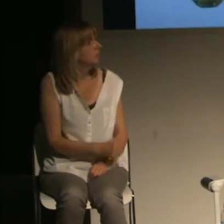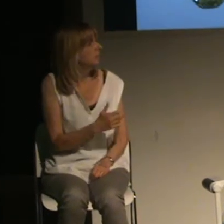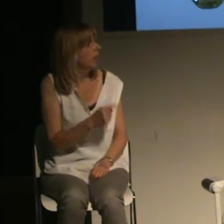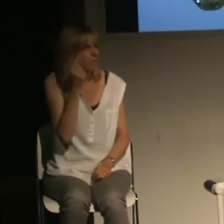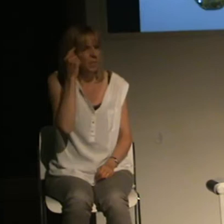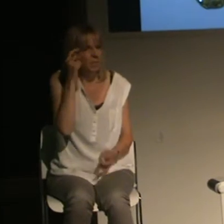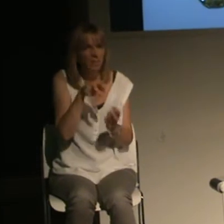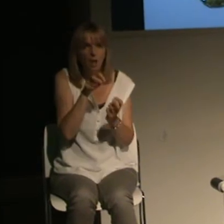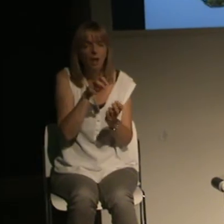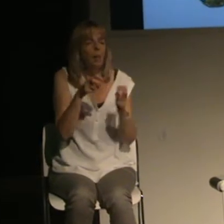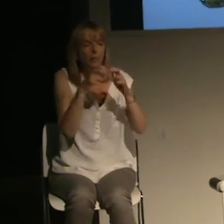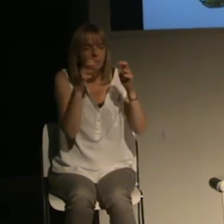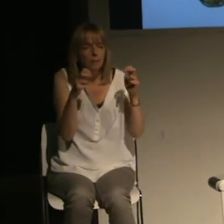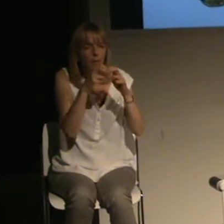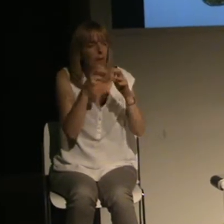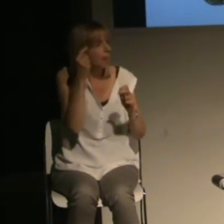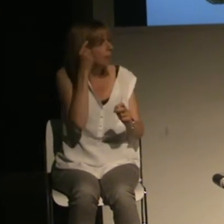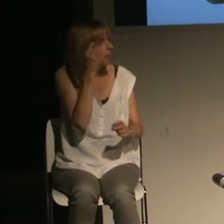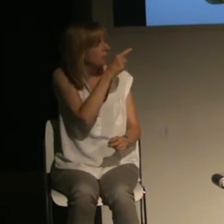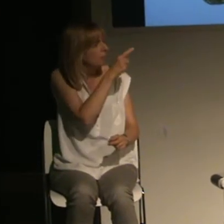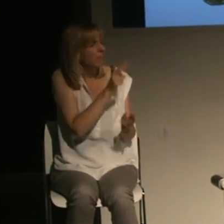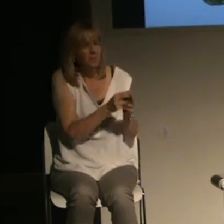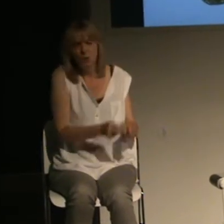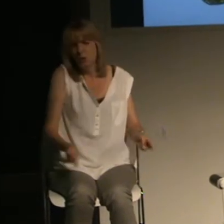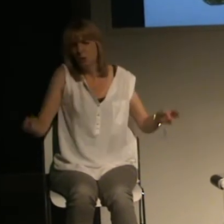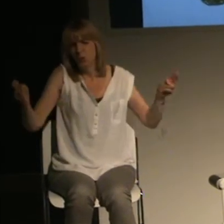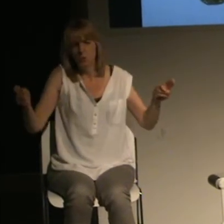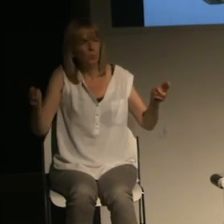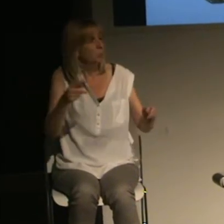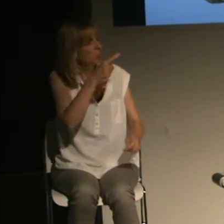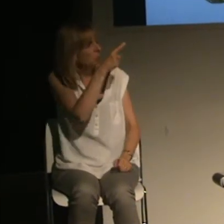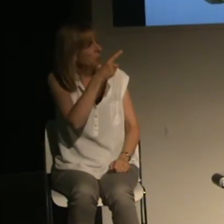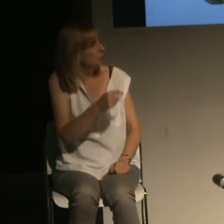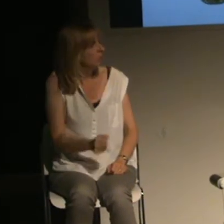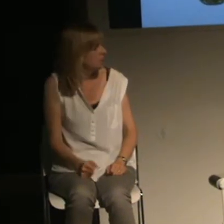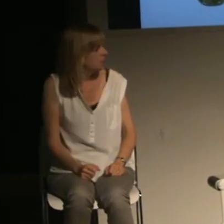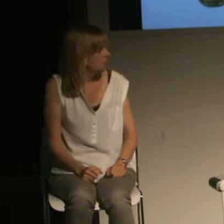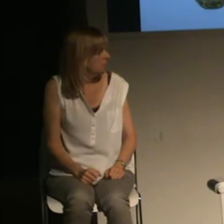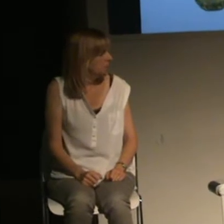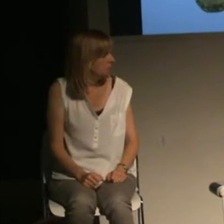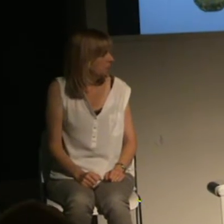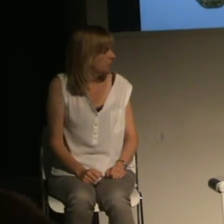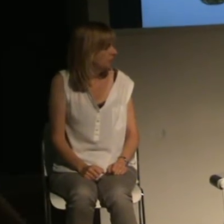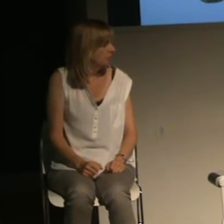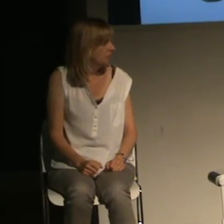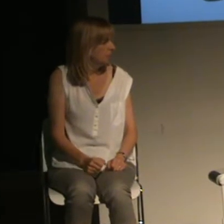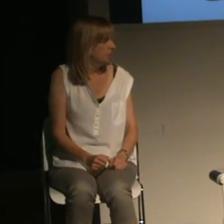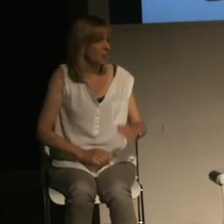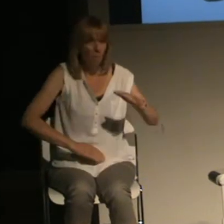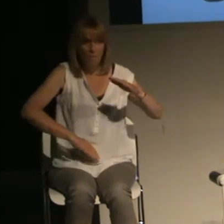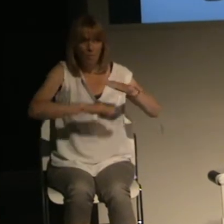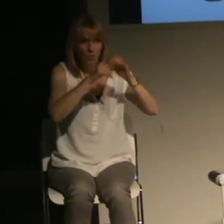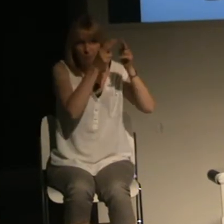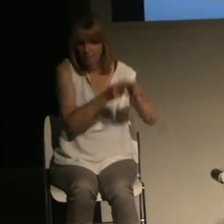well. We can't really tell the scale, but at 11 It's or massive, 12 metres yeah. long, that's absolutely 11 to 12 metres total body length, not